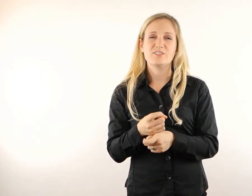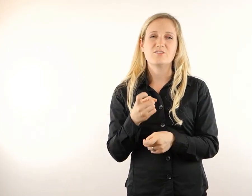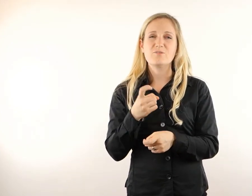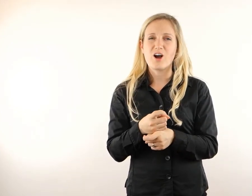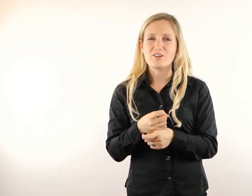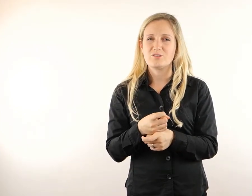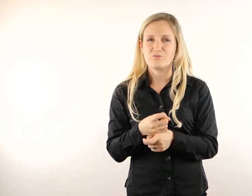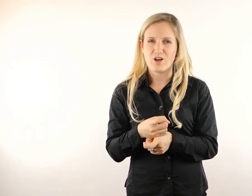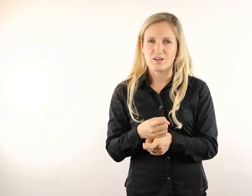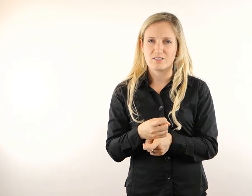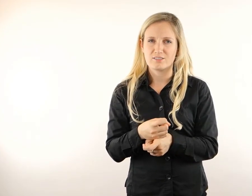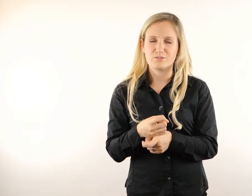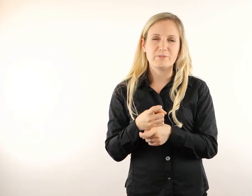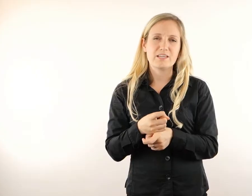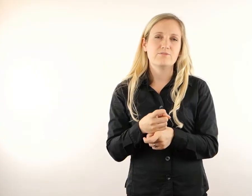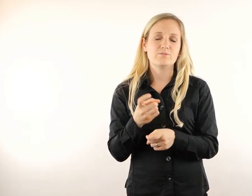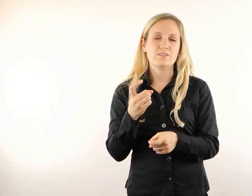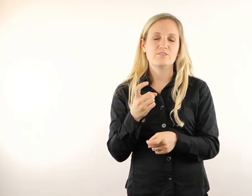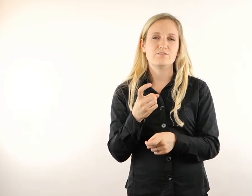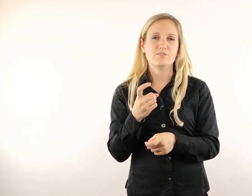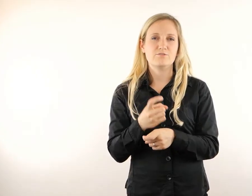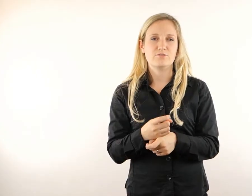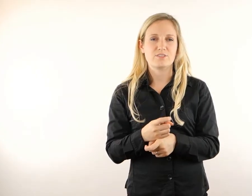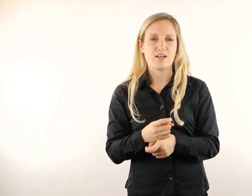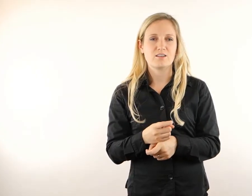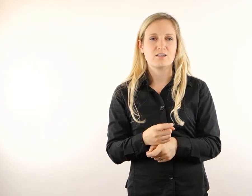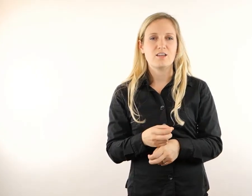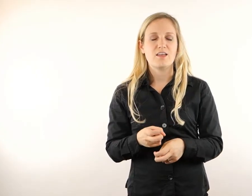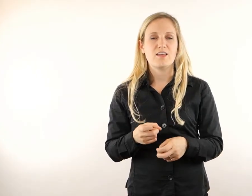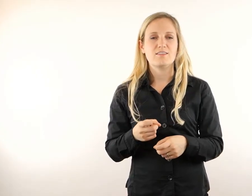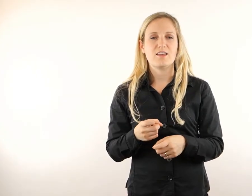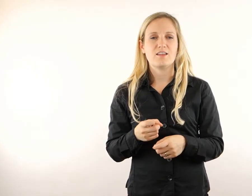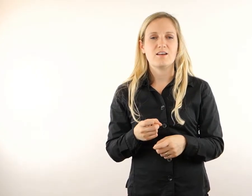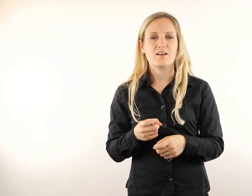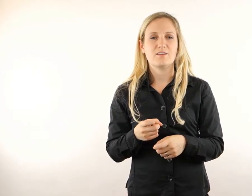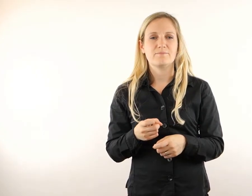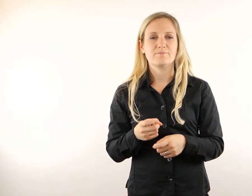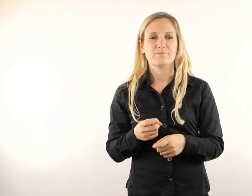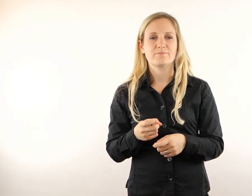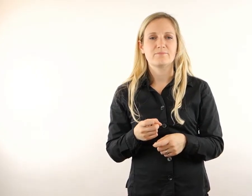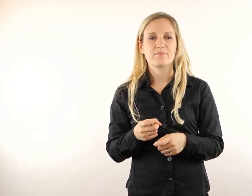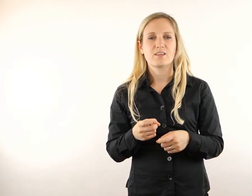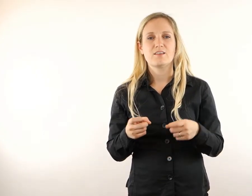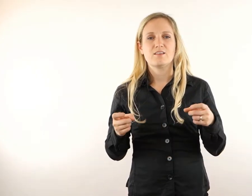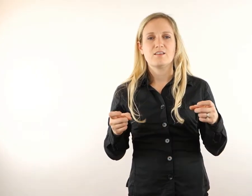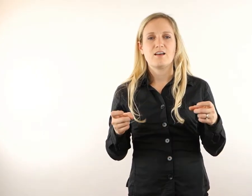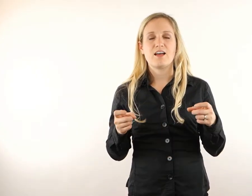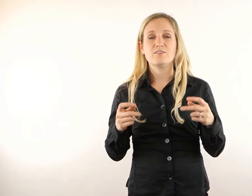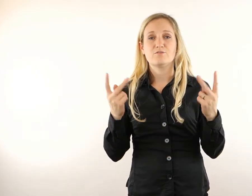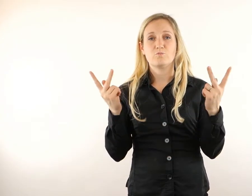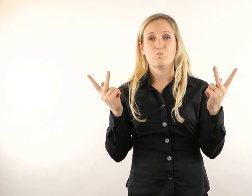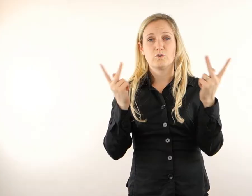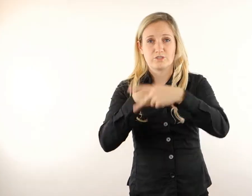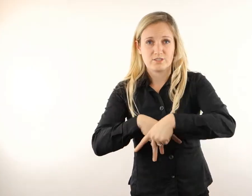also hard as a rock. So be careful when you use that. And then I used